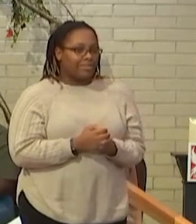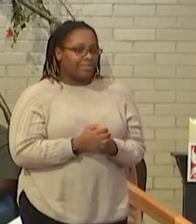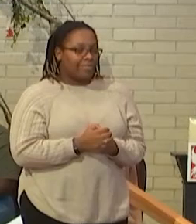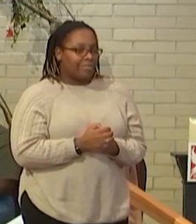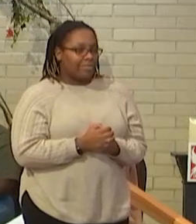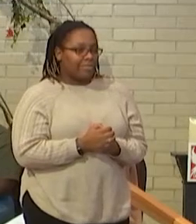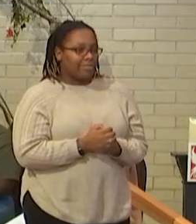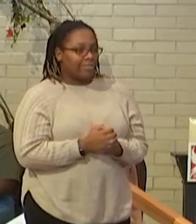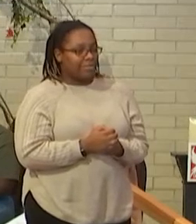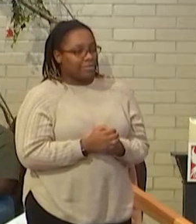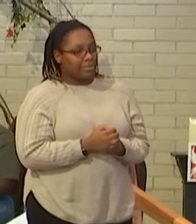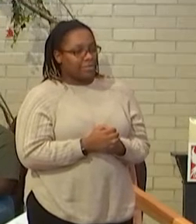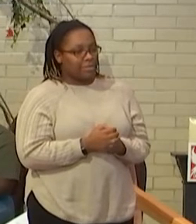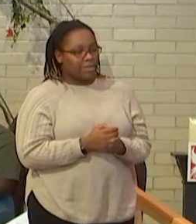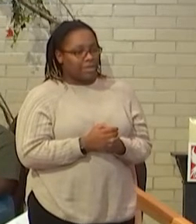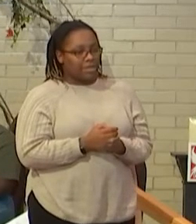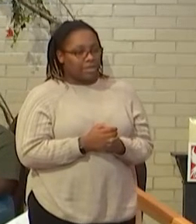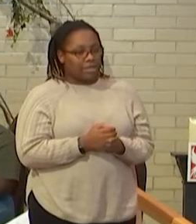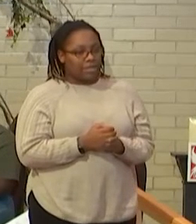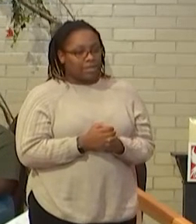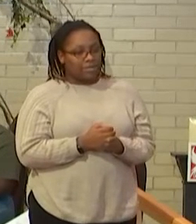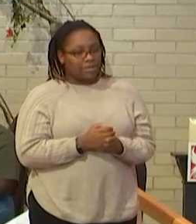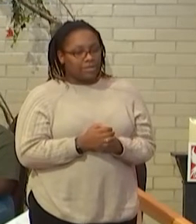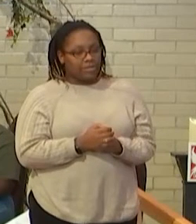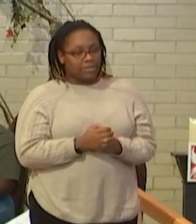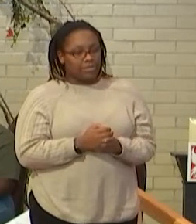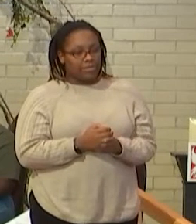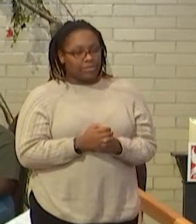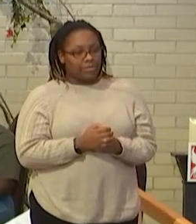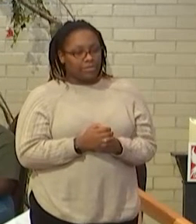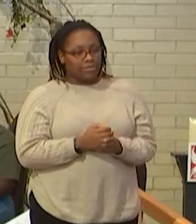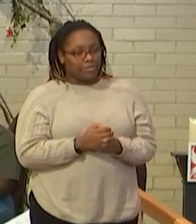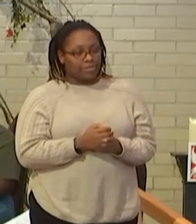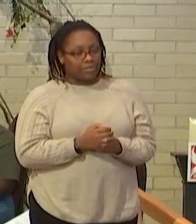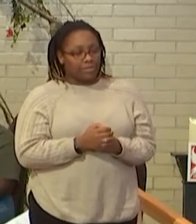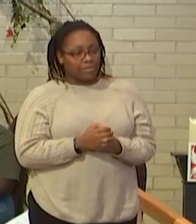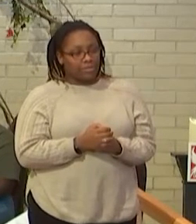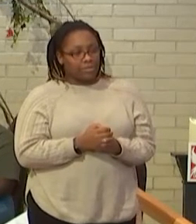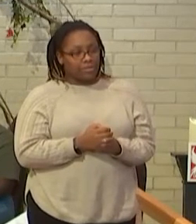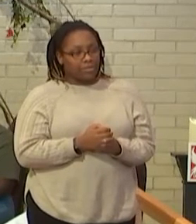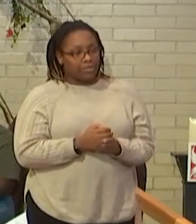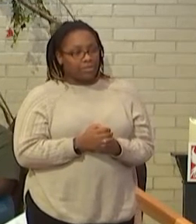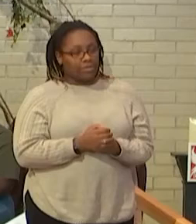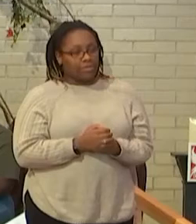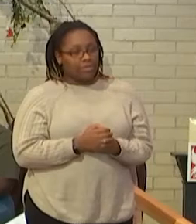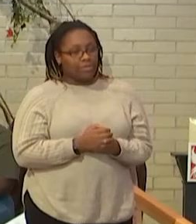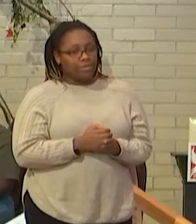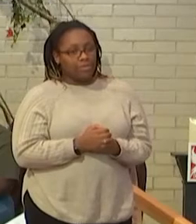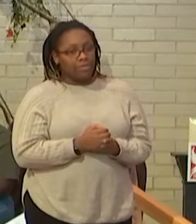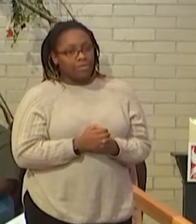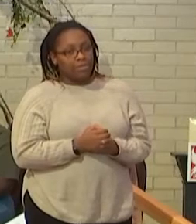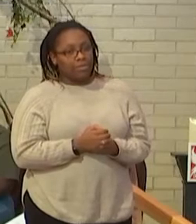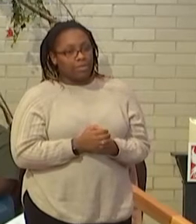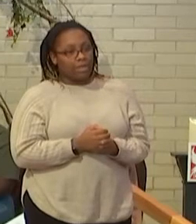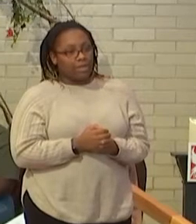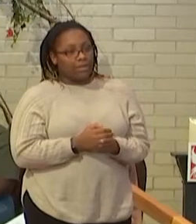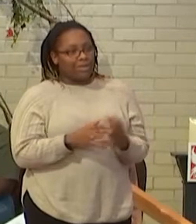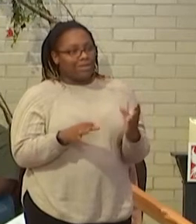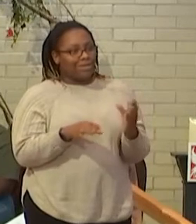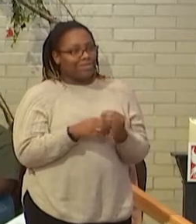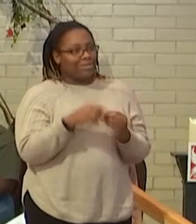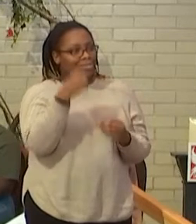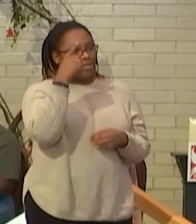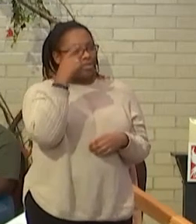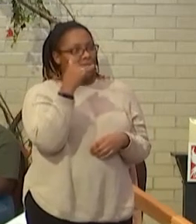very shallow view of that disability, and it kind of adds to the misconceptions that there already are